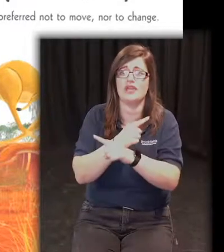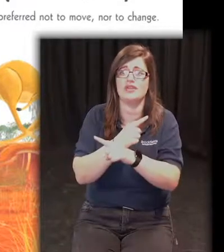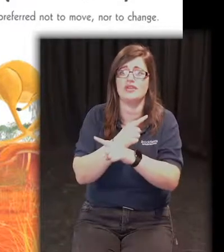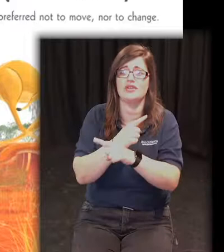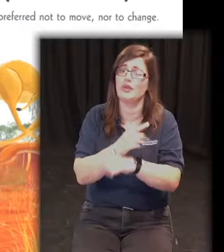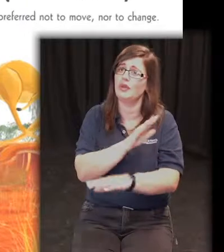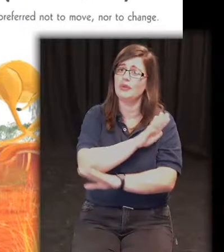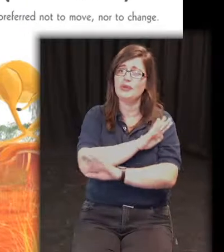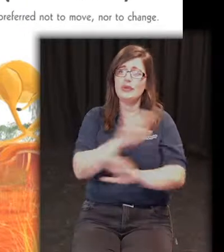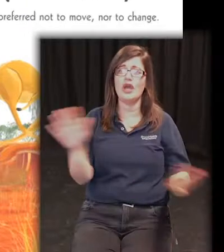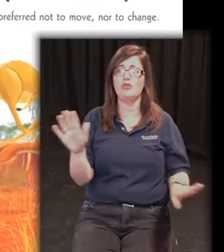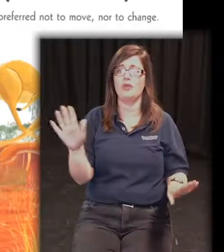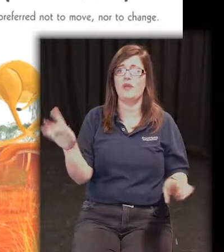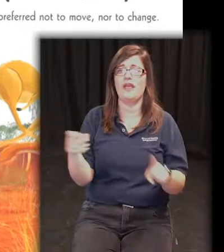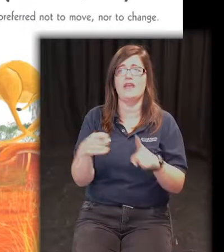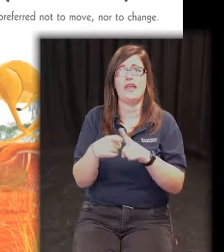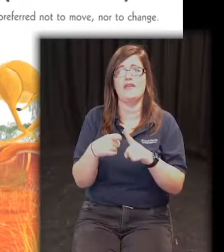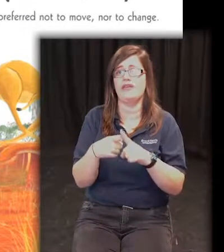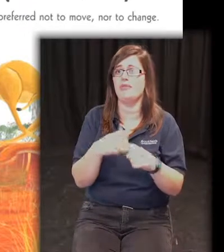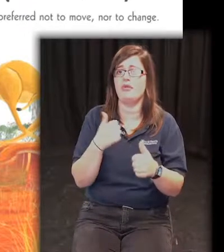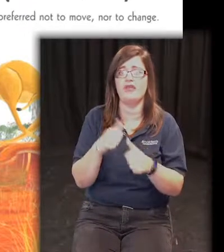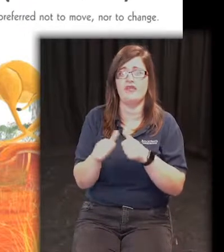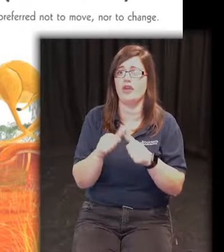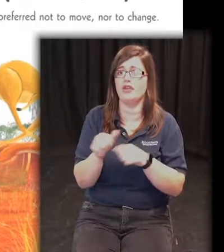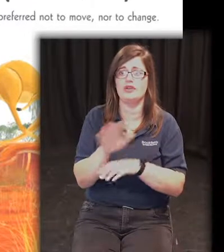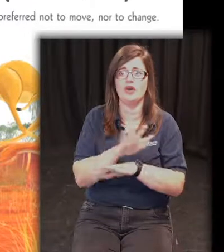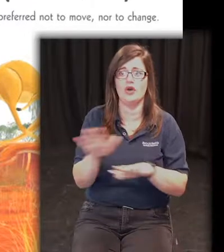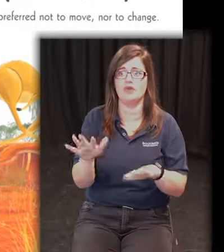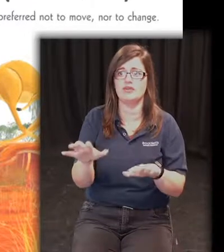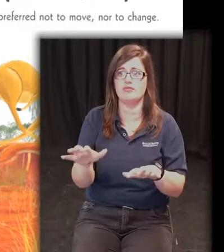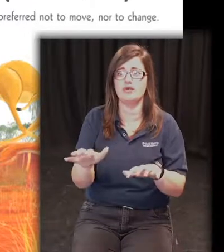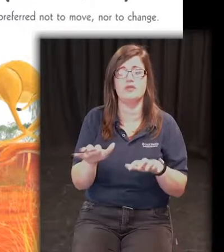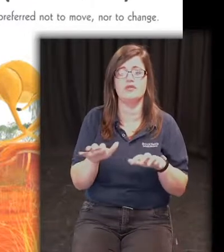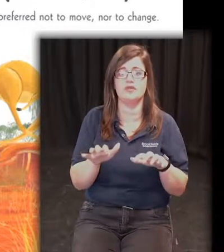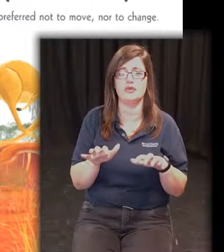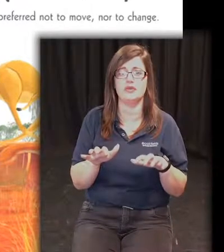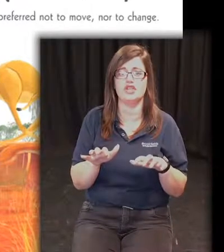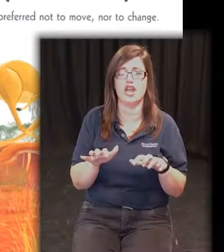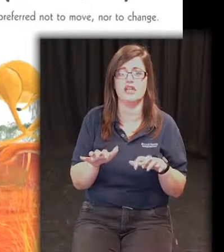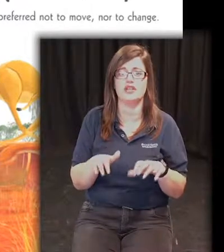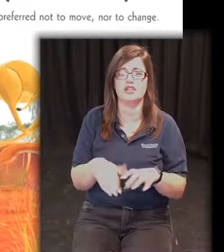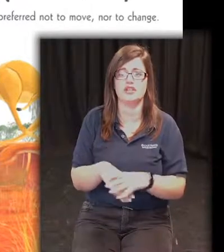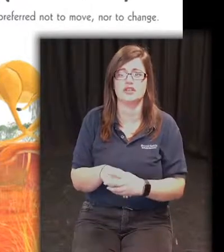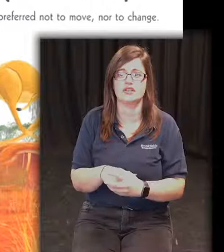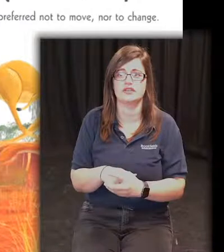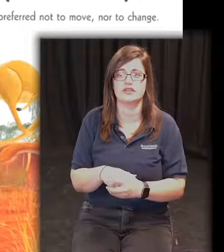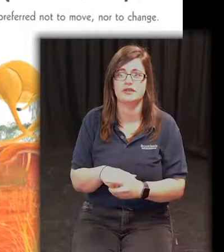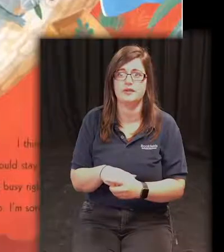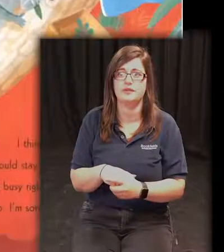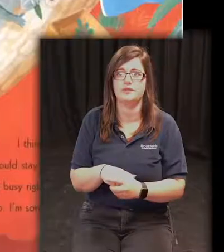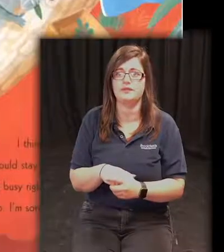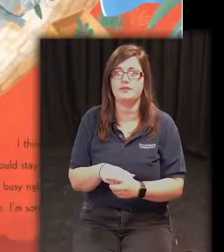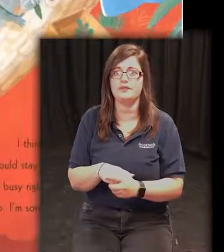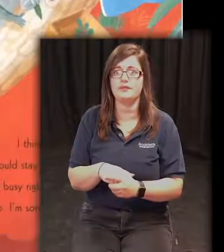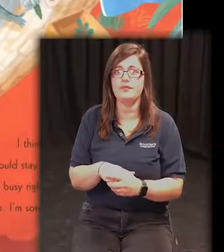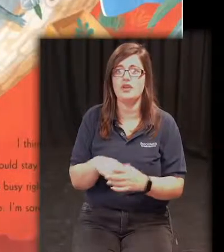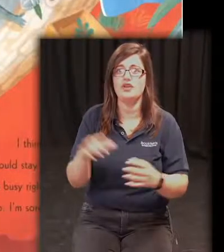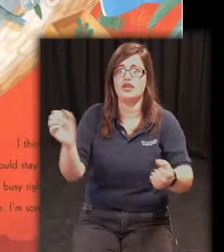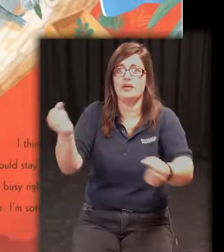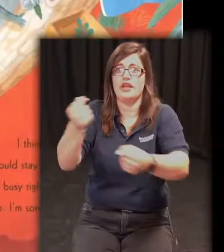strange. Nope, Kevin preferred not to move nor change. So he